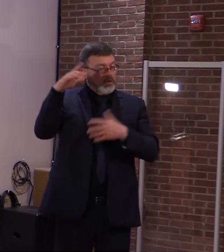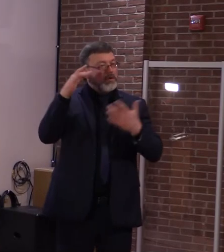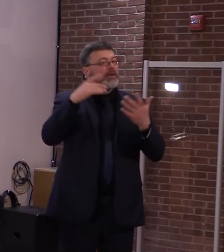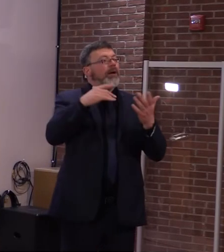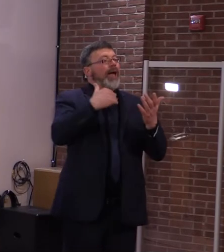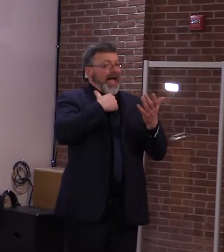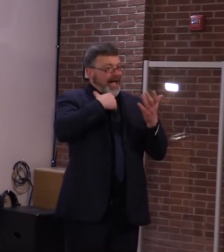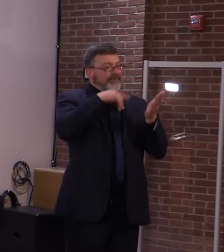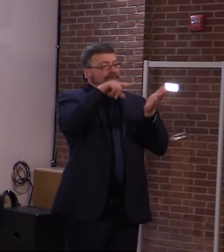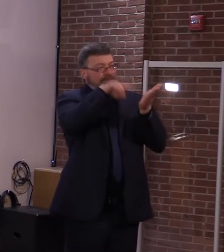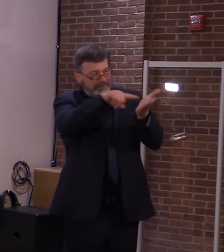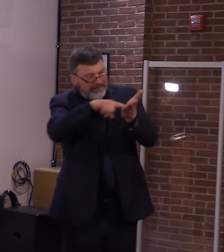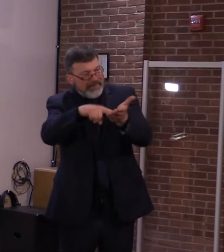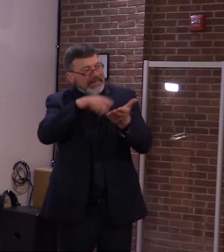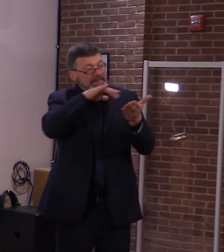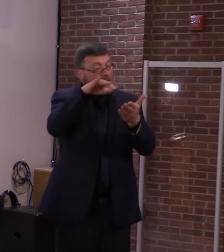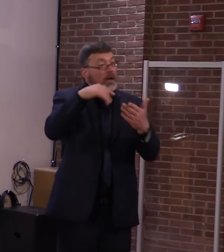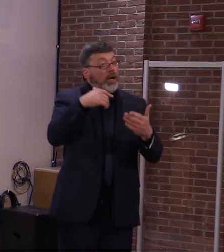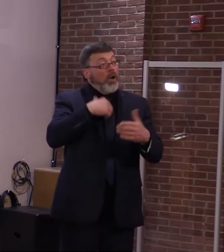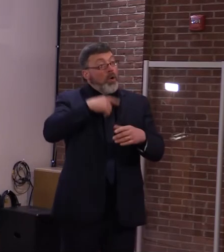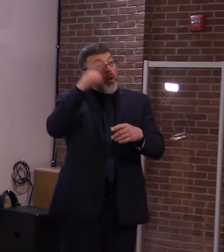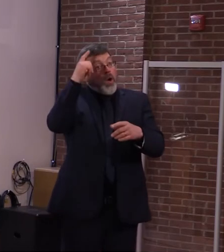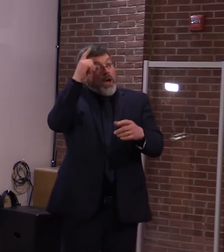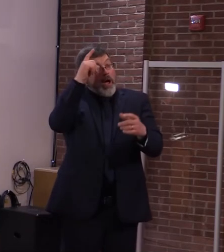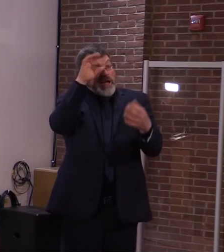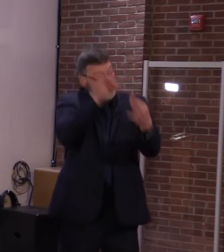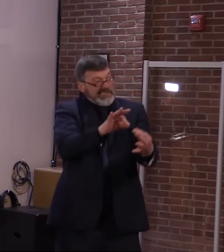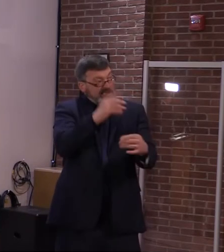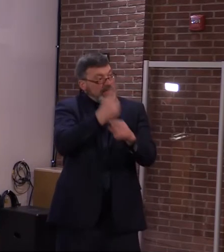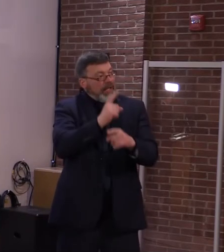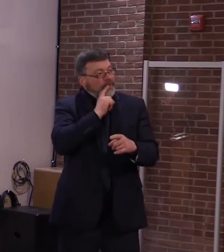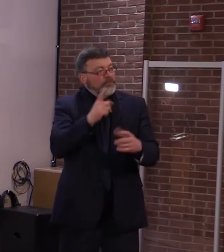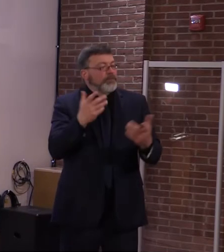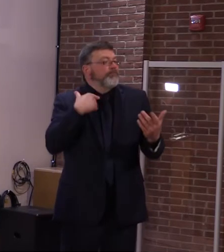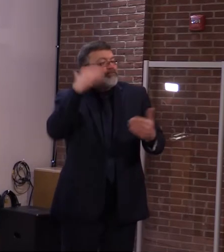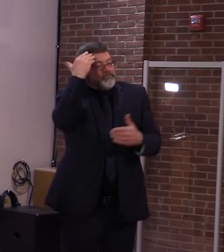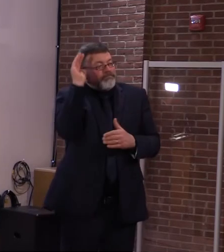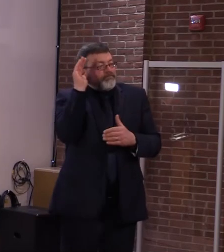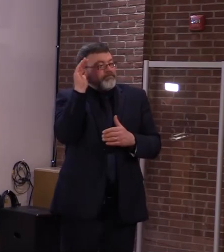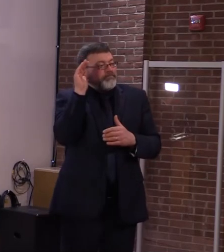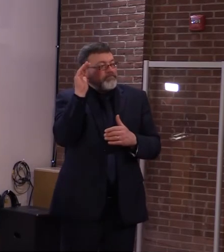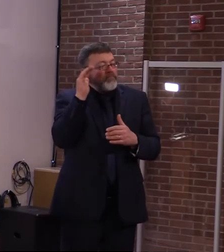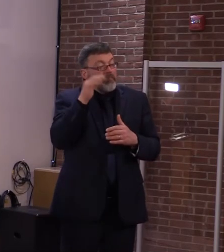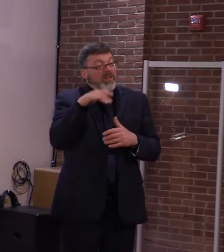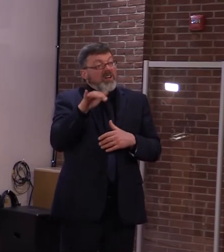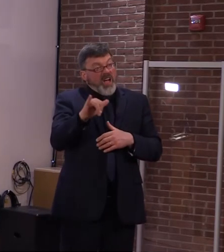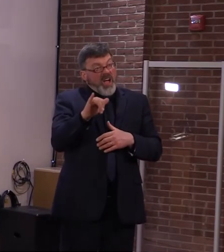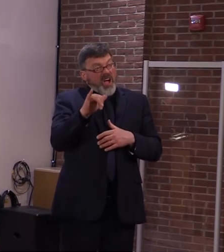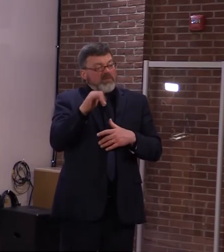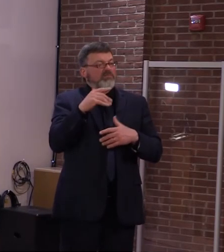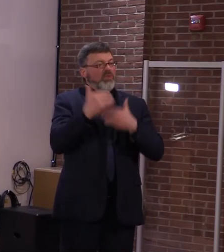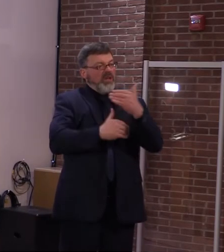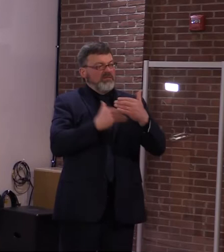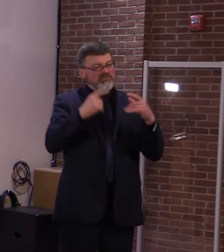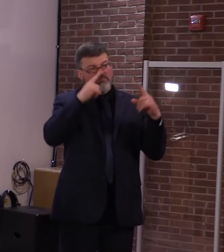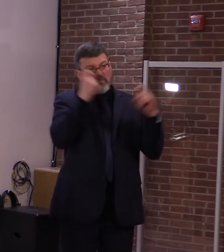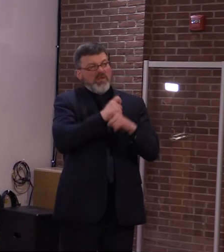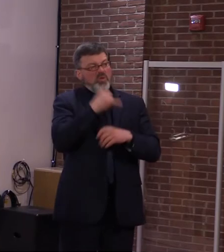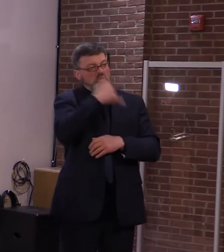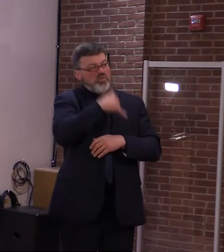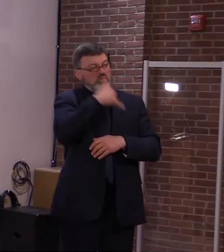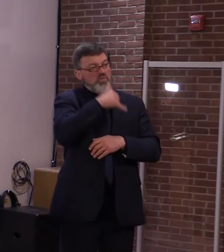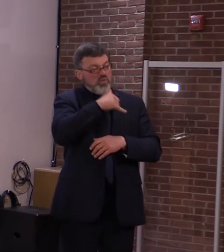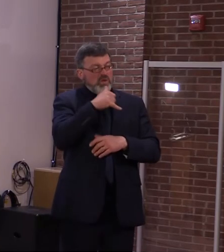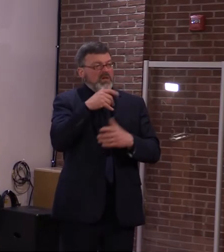is on how to implement the new weights, but I know it is complex. It affects special education funding, and certainly the variation